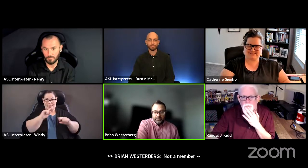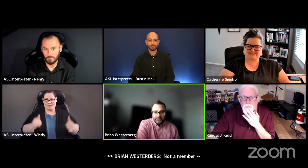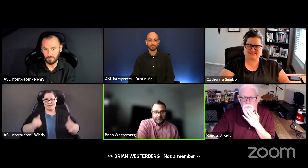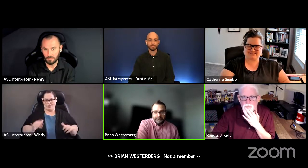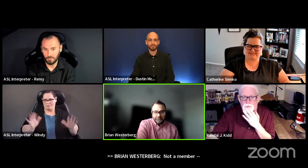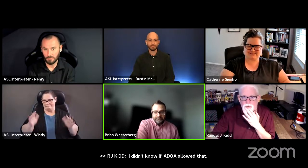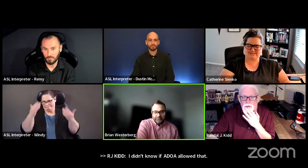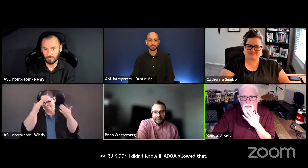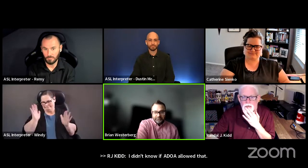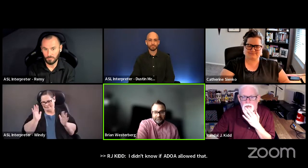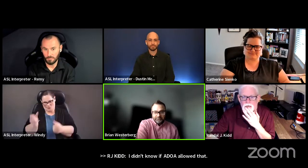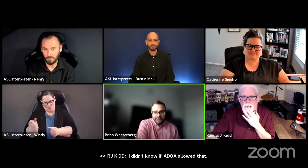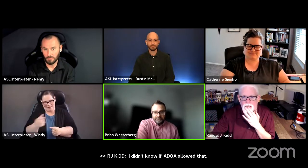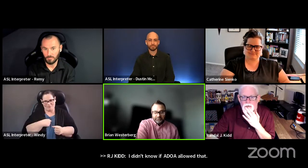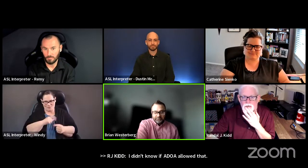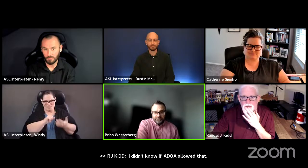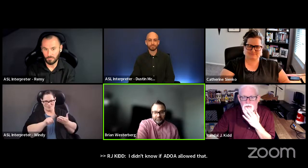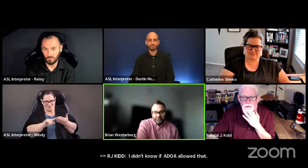for that. But.